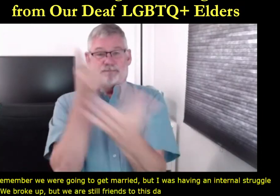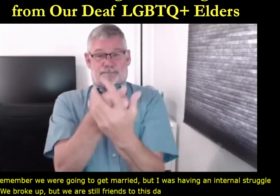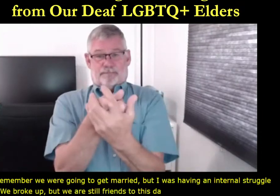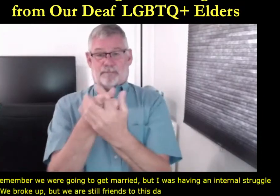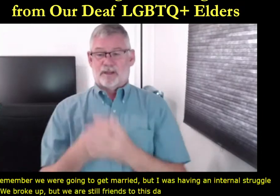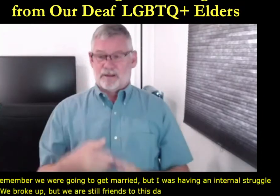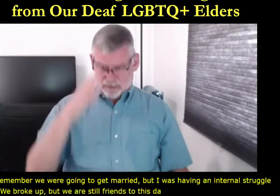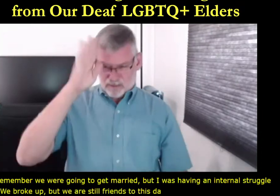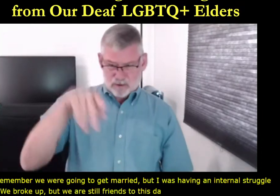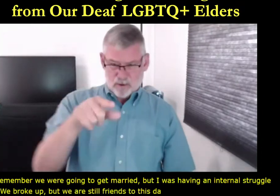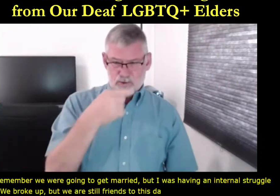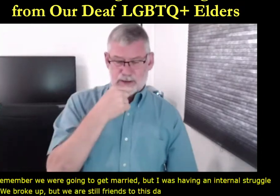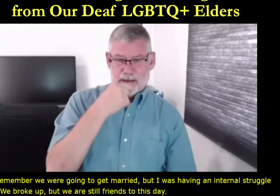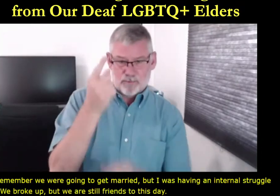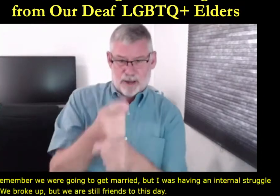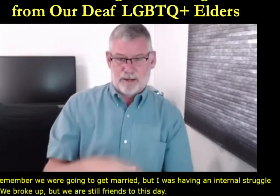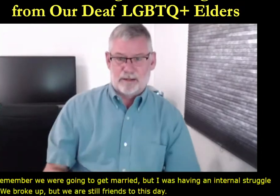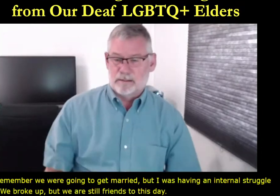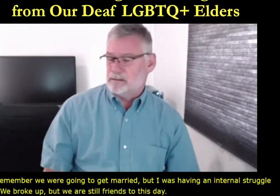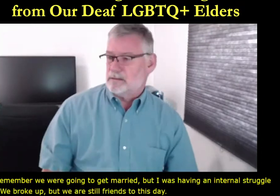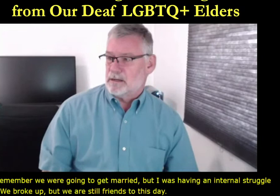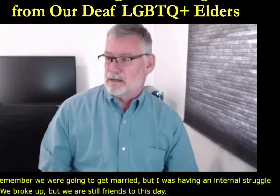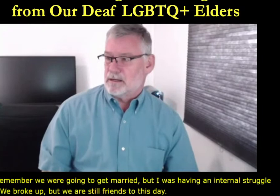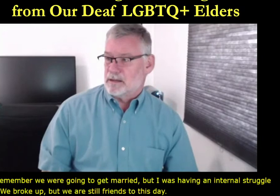another friend of mine came up to me and said you know that you're gay right